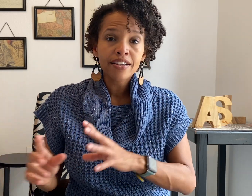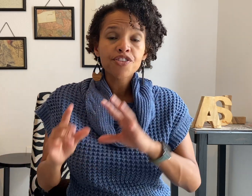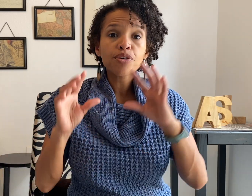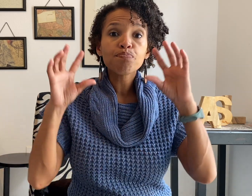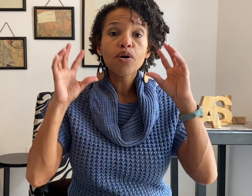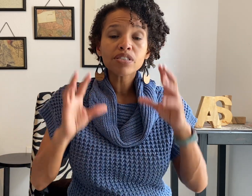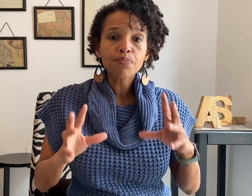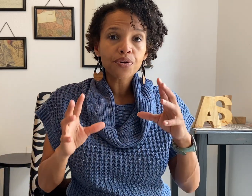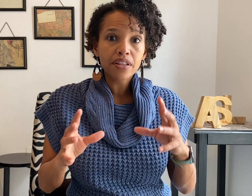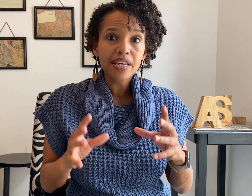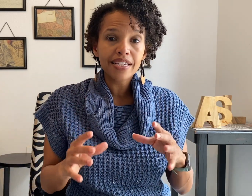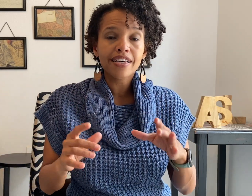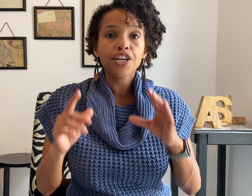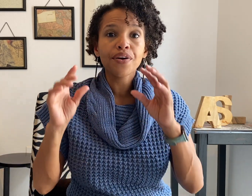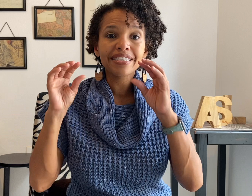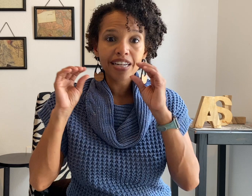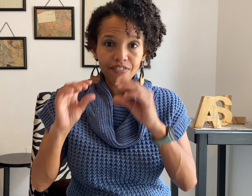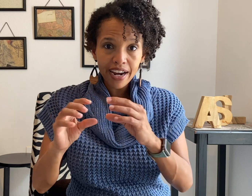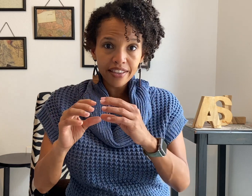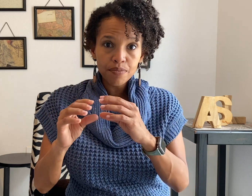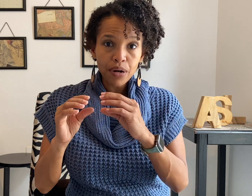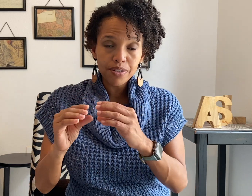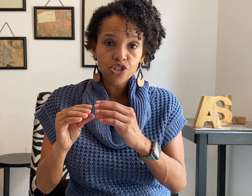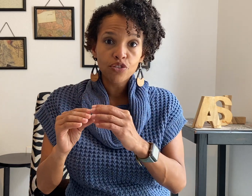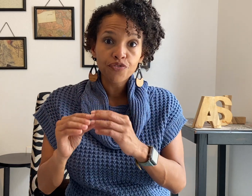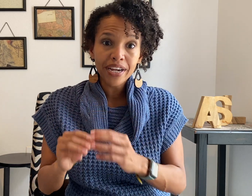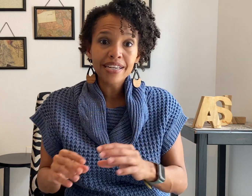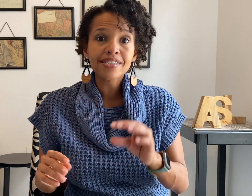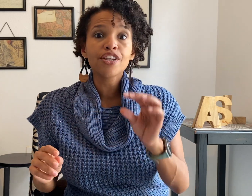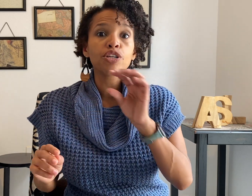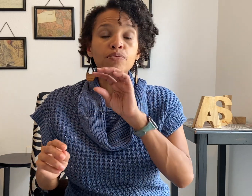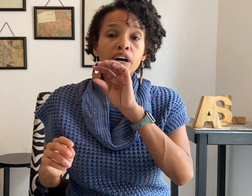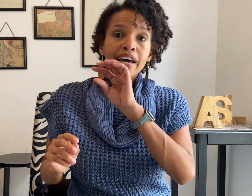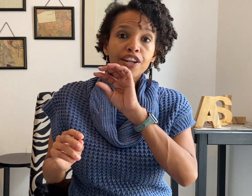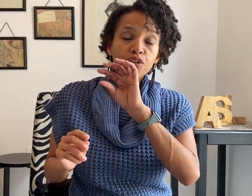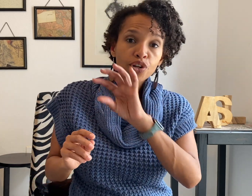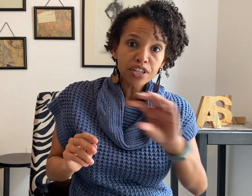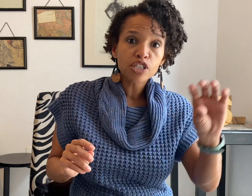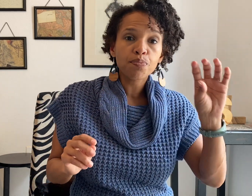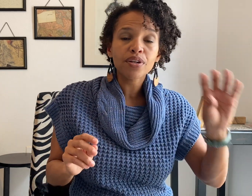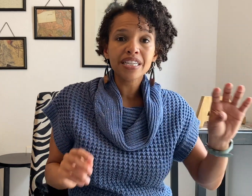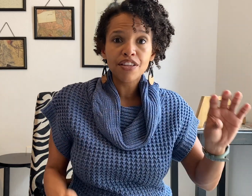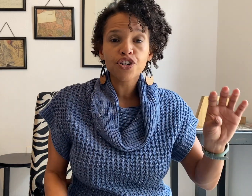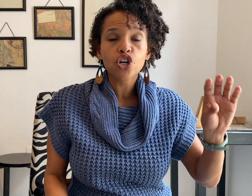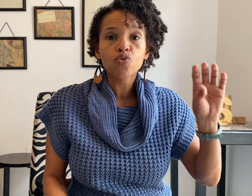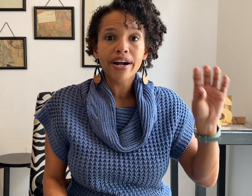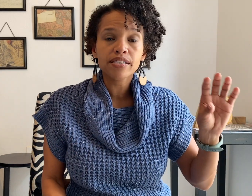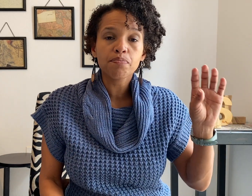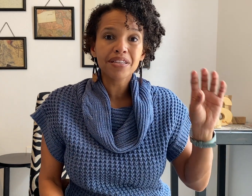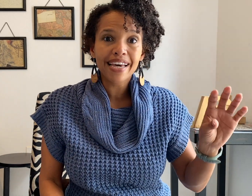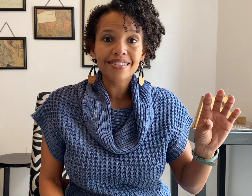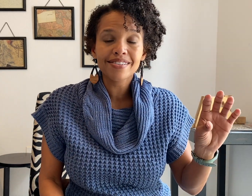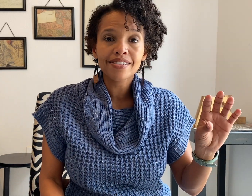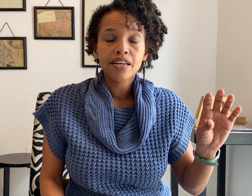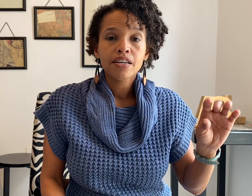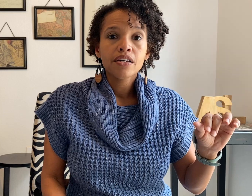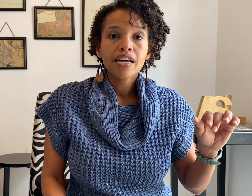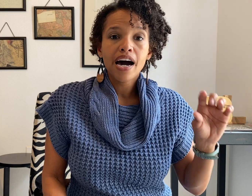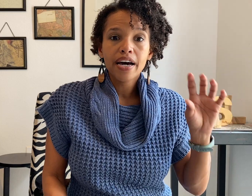The most important thing is that you're identifying the prepositional phrase and you're learning to put it in the correct place